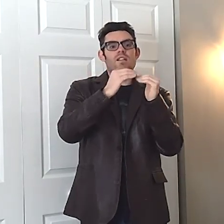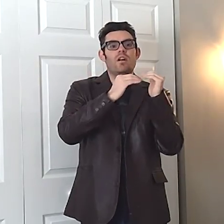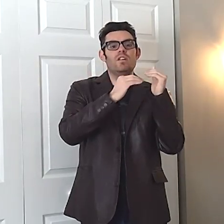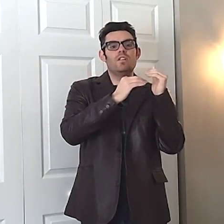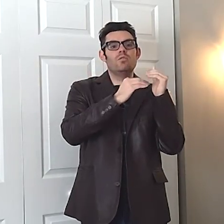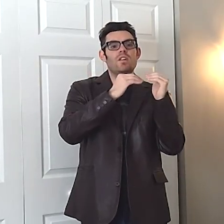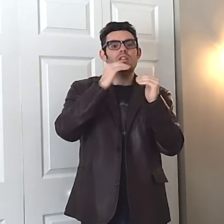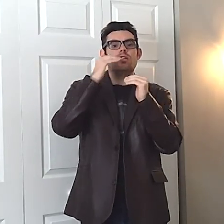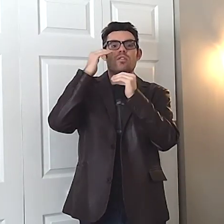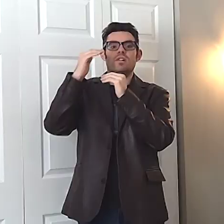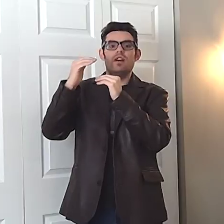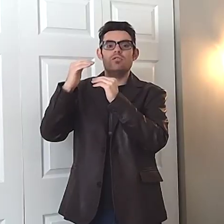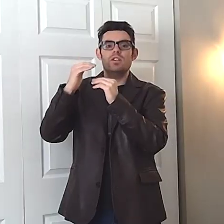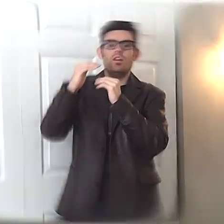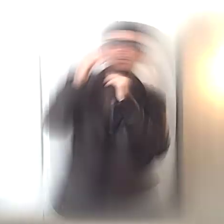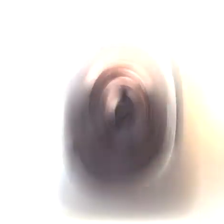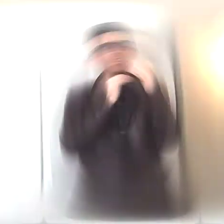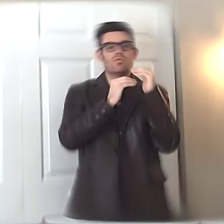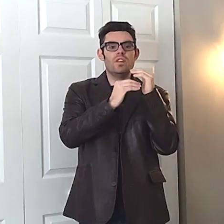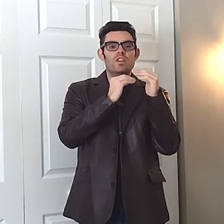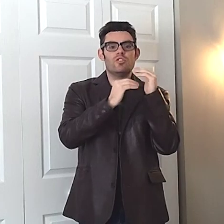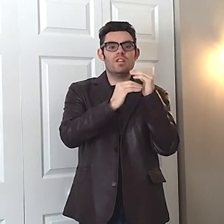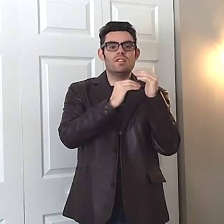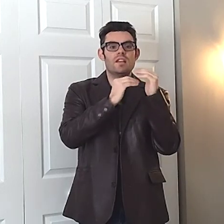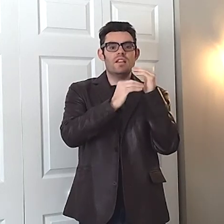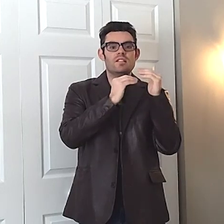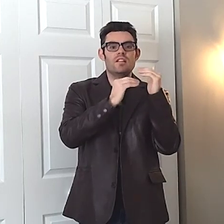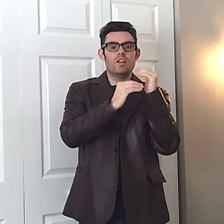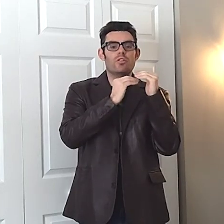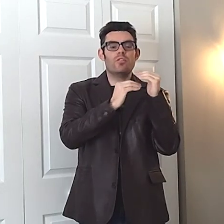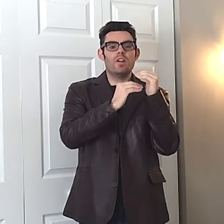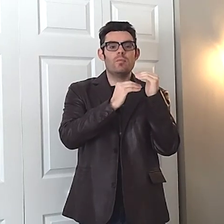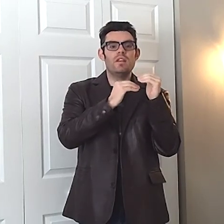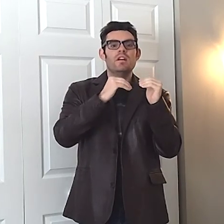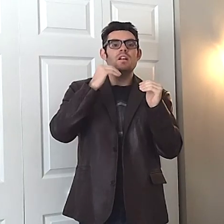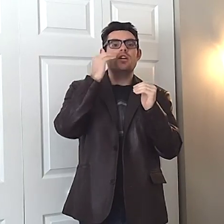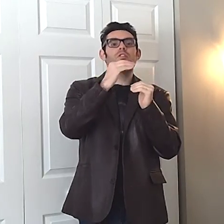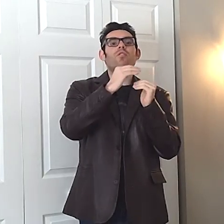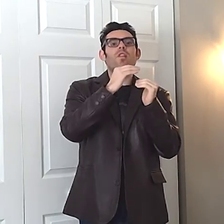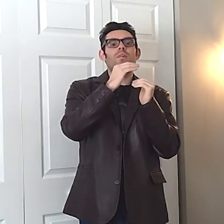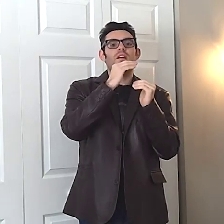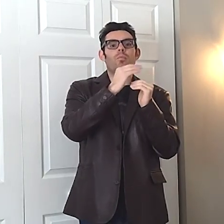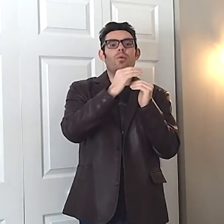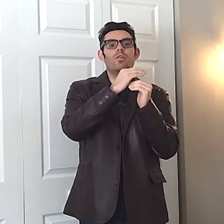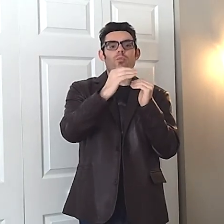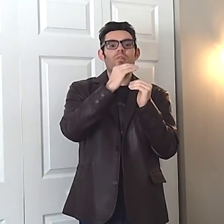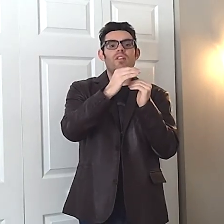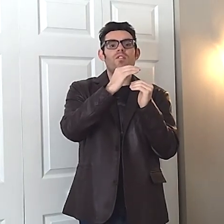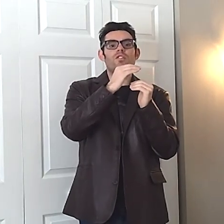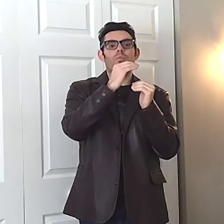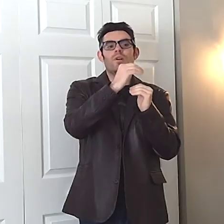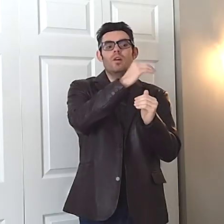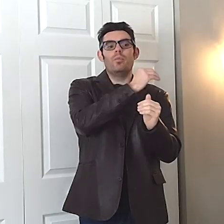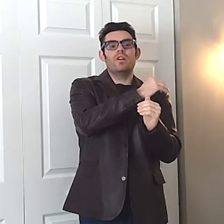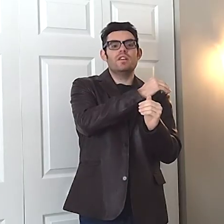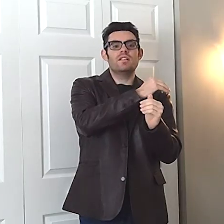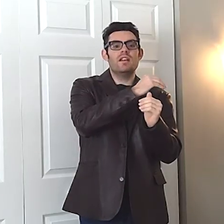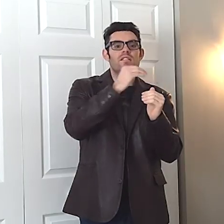how he deals with it. There are layers there, and it's just really interesting to see that and see the character development. Character development in a book, movie, TV show, but a book in this case,